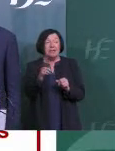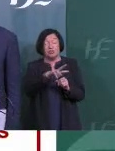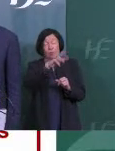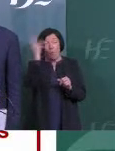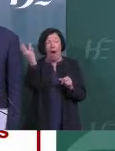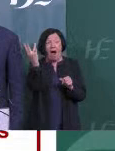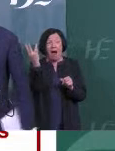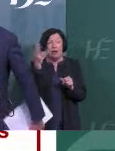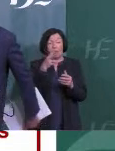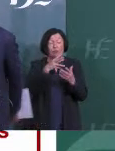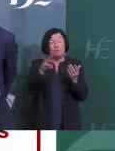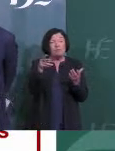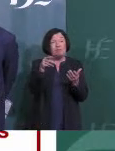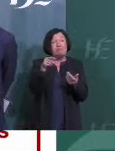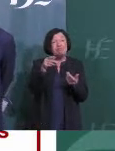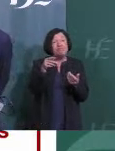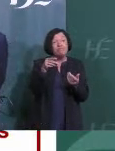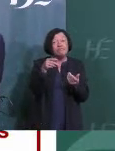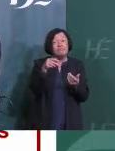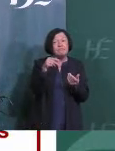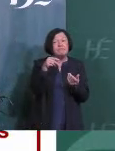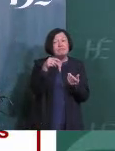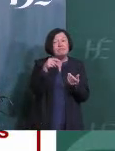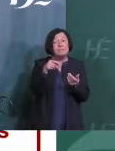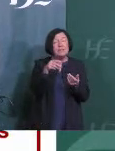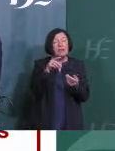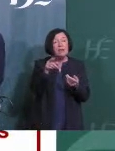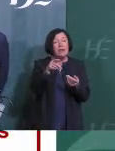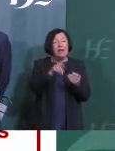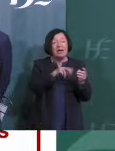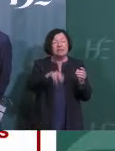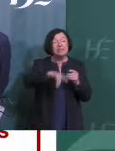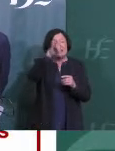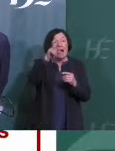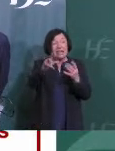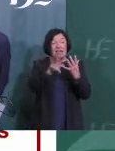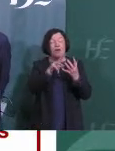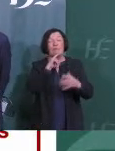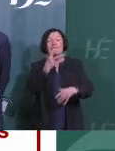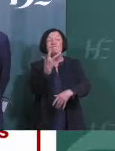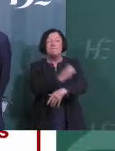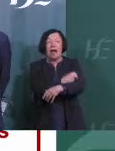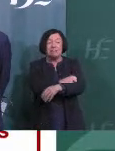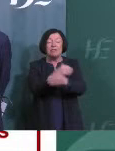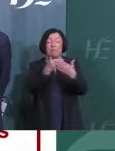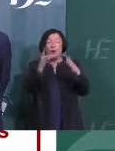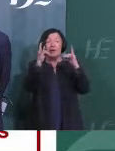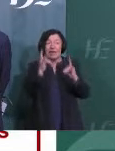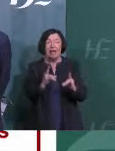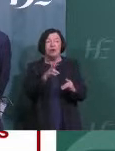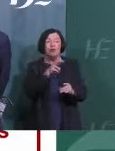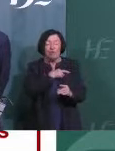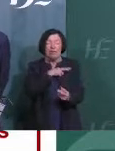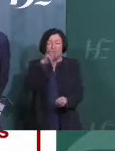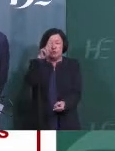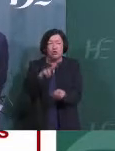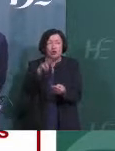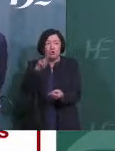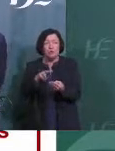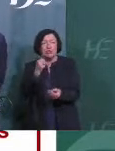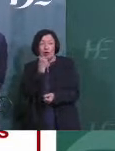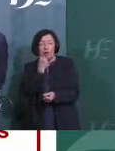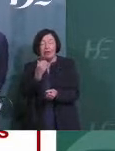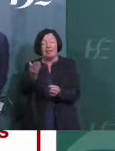state is or not as high as 8, but of course the vaccine and public health measures have greatly reduced that.